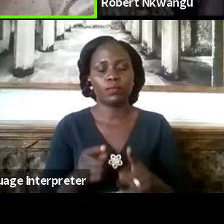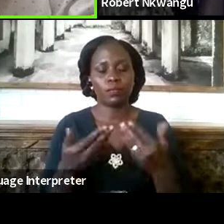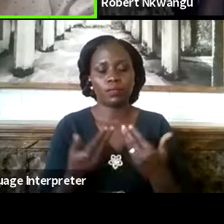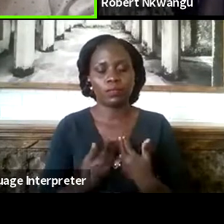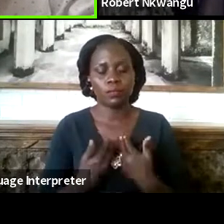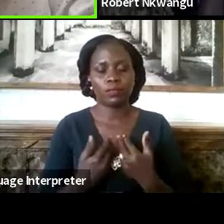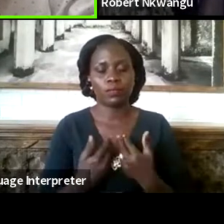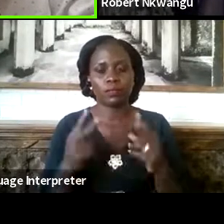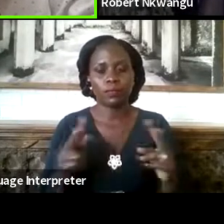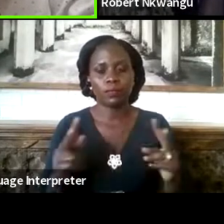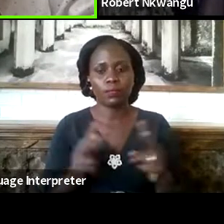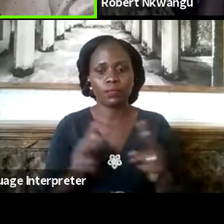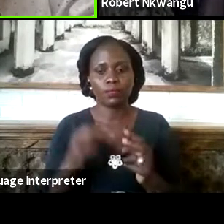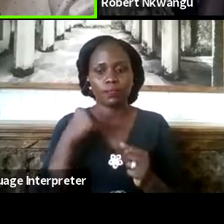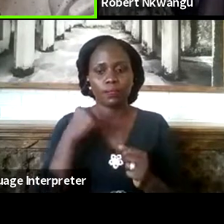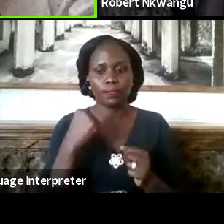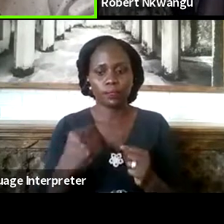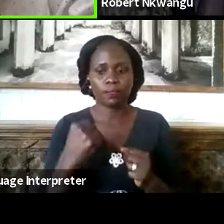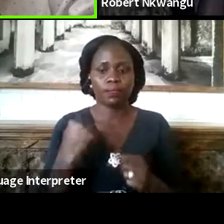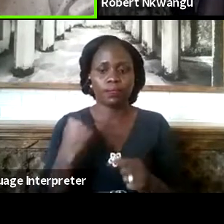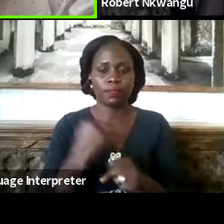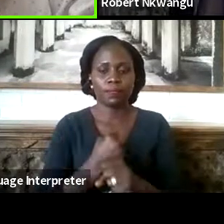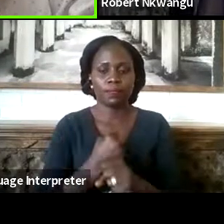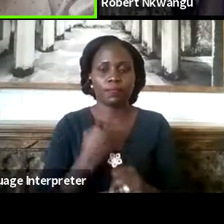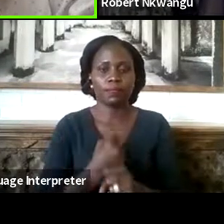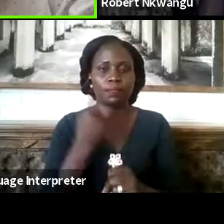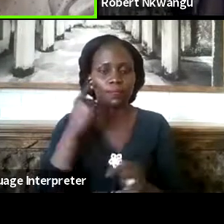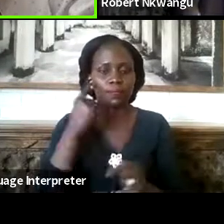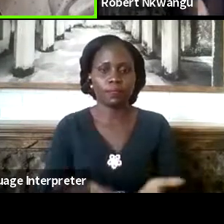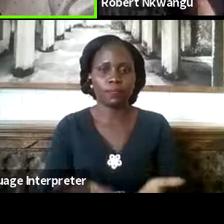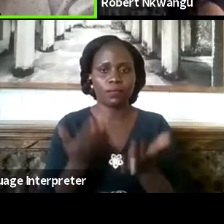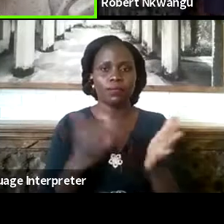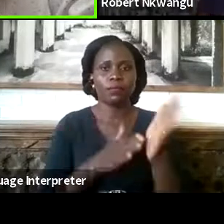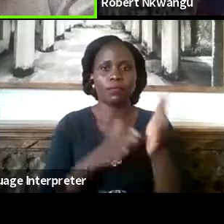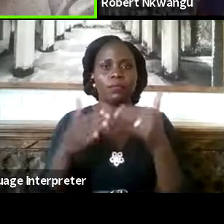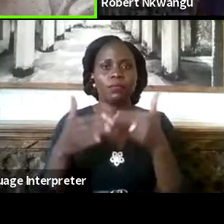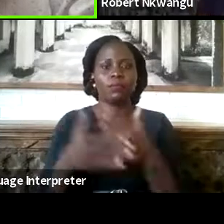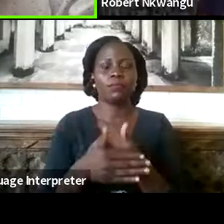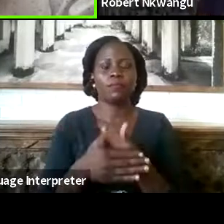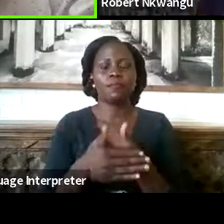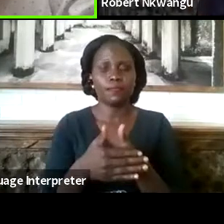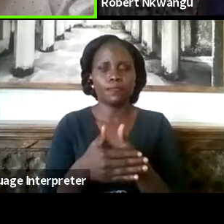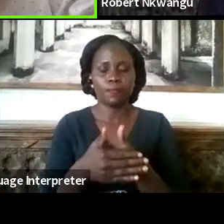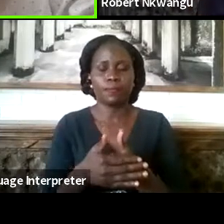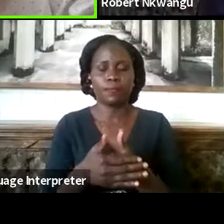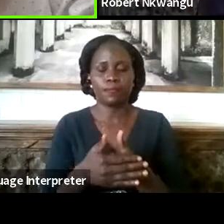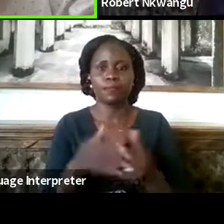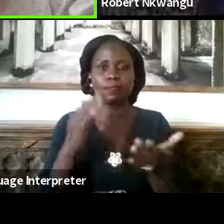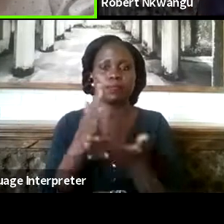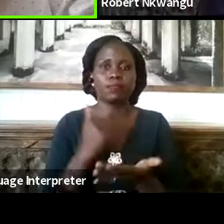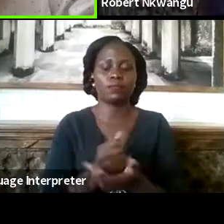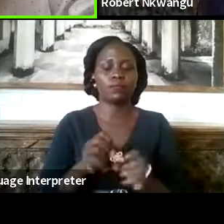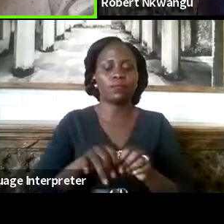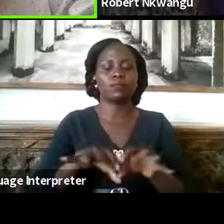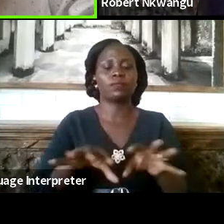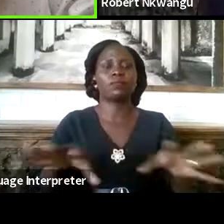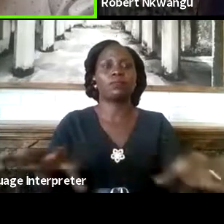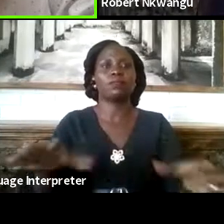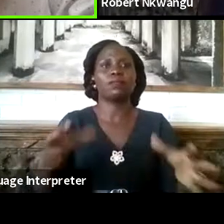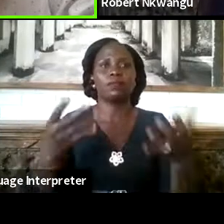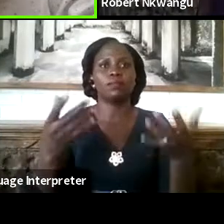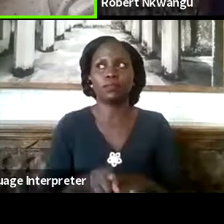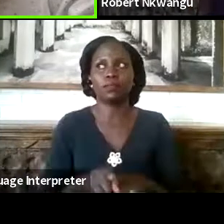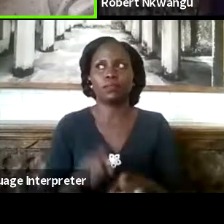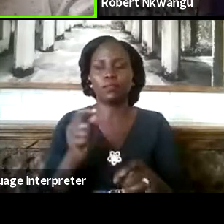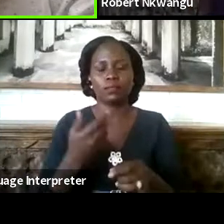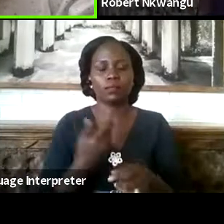potential of promoting access, because they're really widespread. So they have a very strong potential to